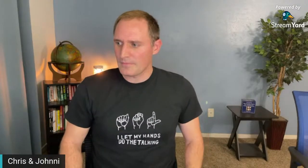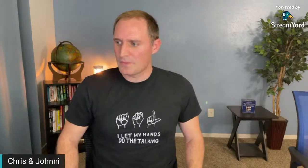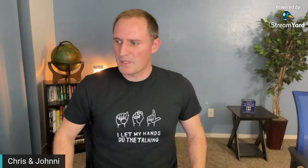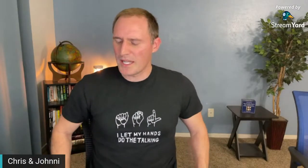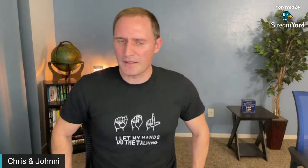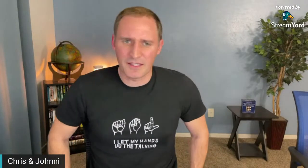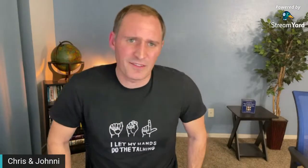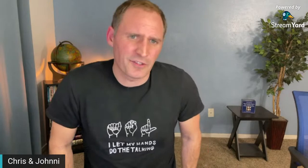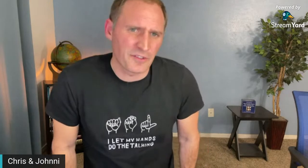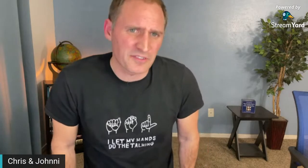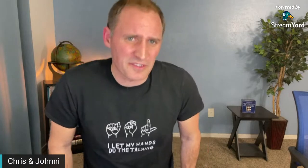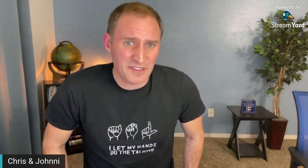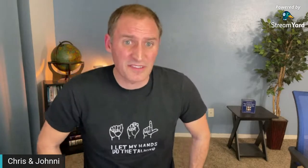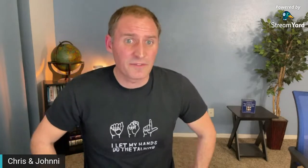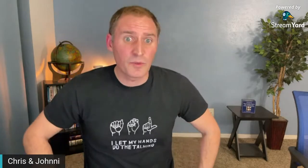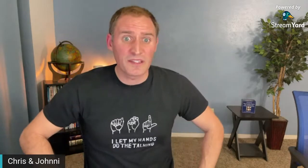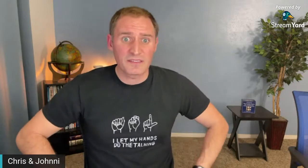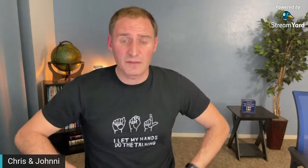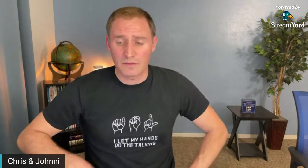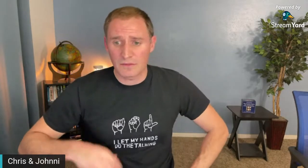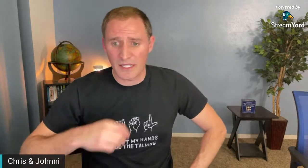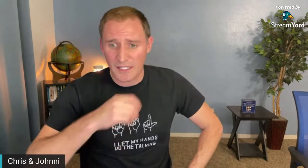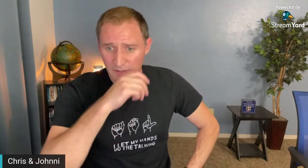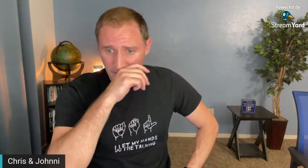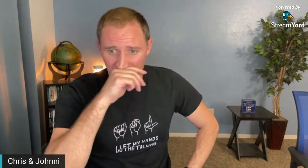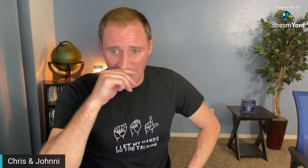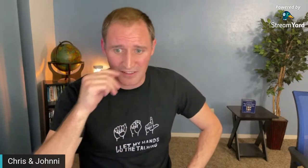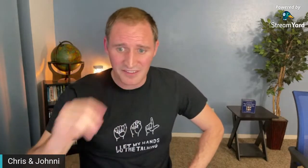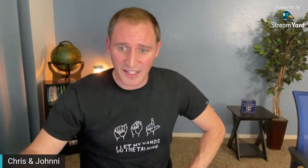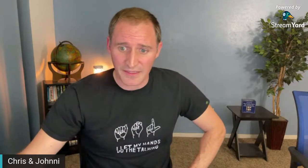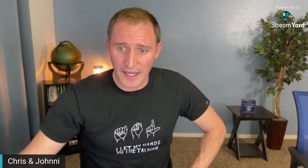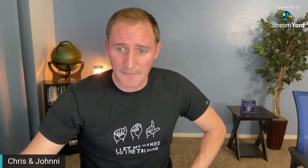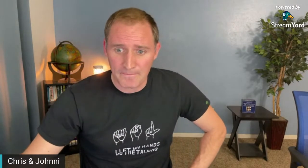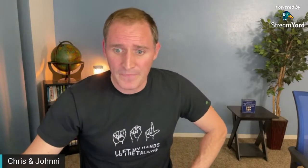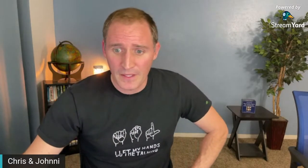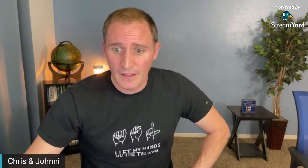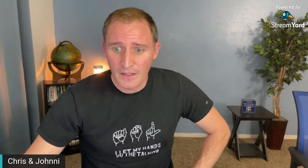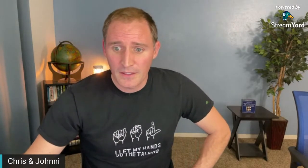But yeah, those are just a few ways to sign that.